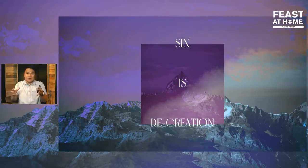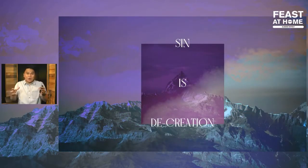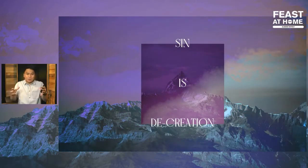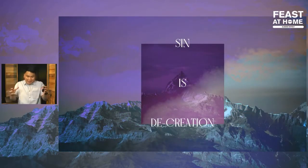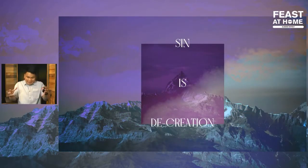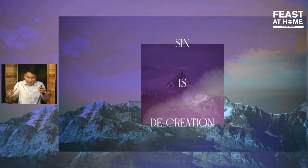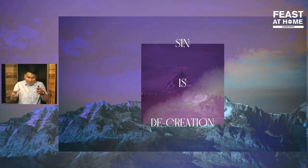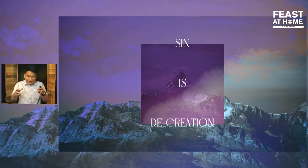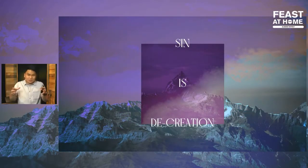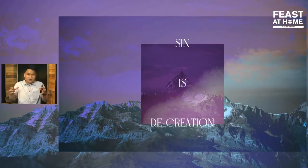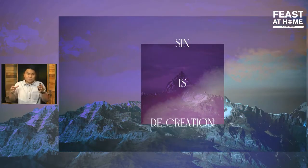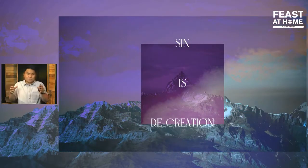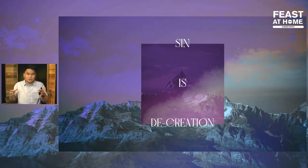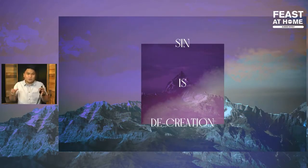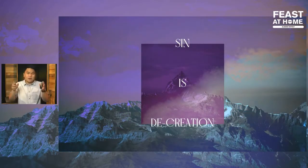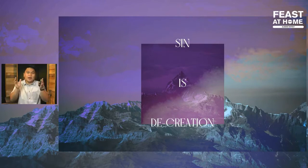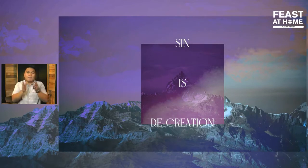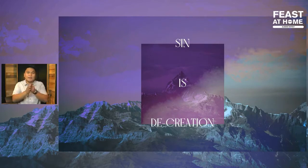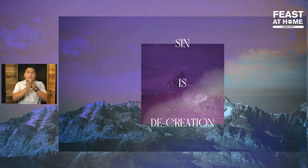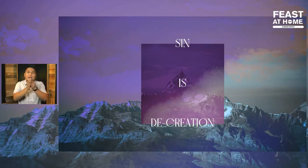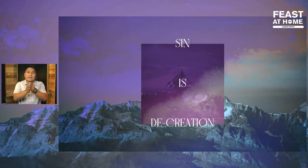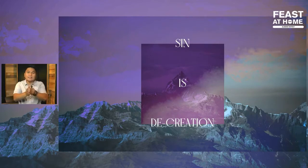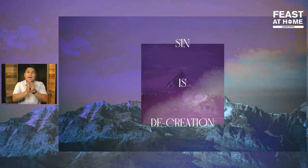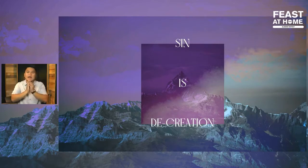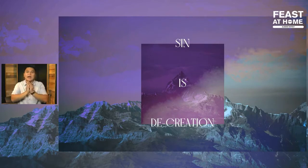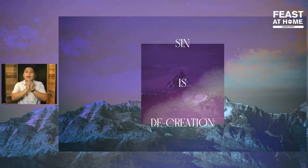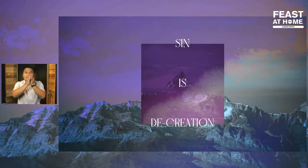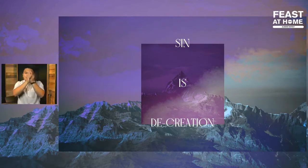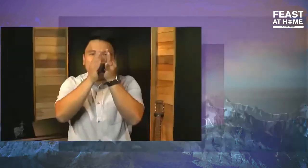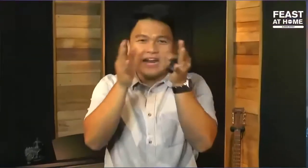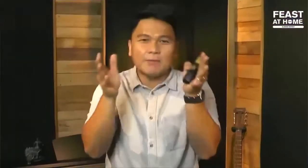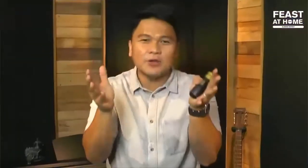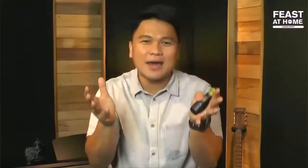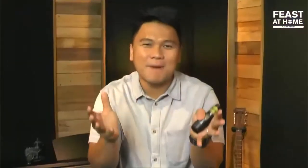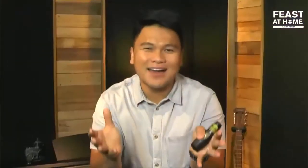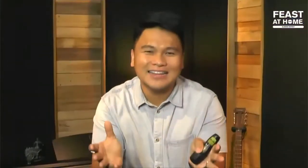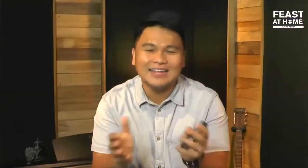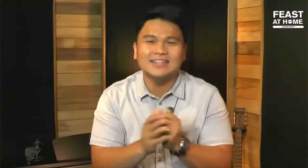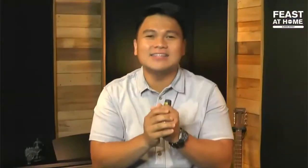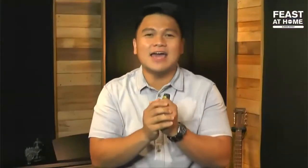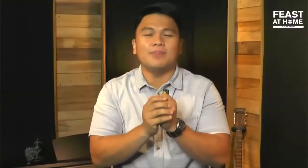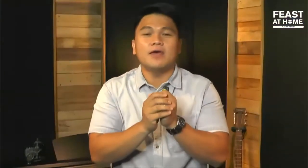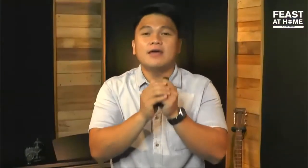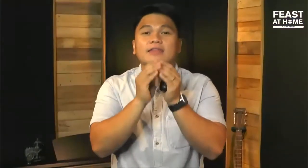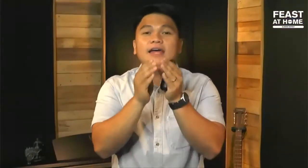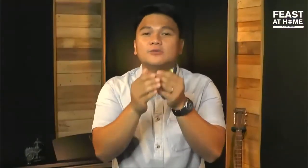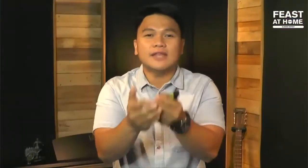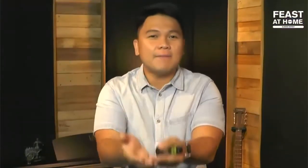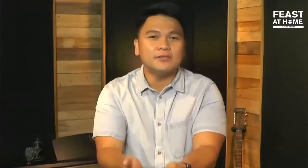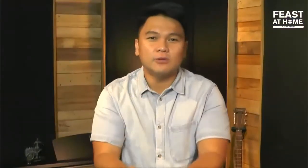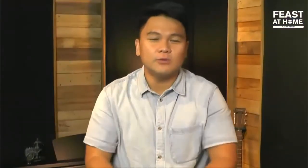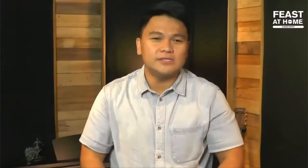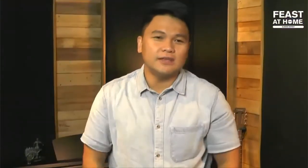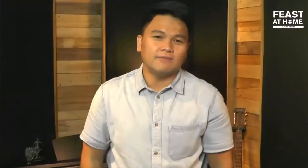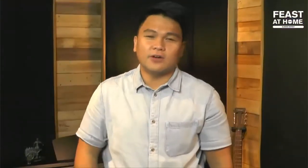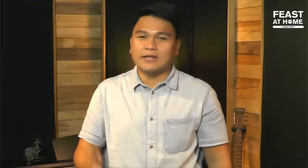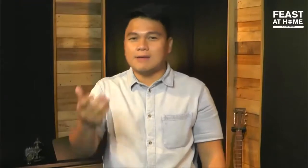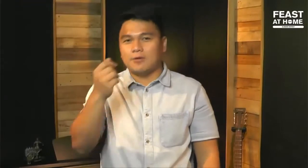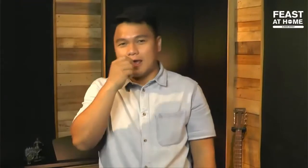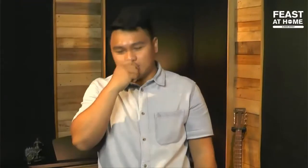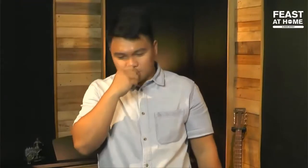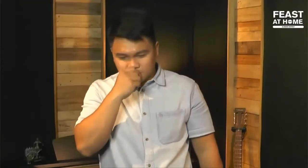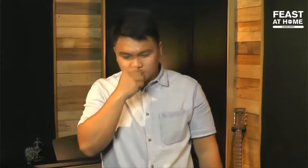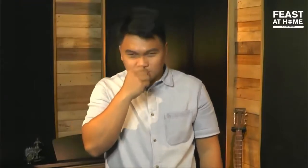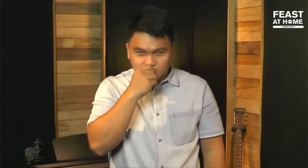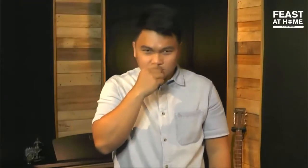plano, yung magandang creation ng Diyos kapag nagkasala ka. Sinisira mo yung napakagandang design. That's what happens when we sin. For